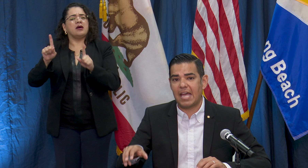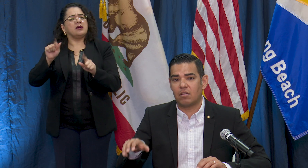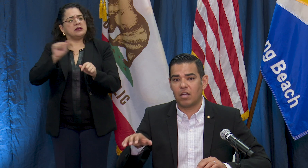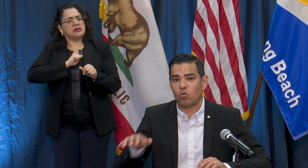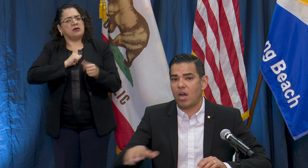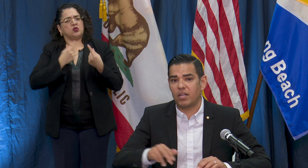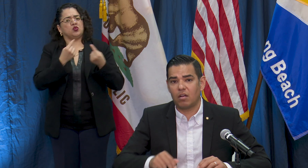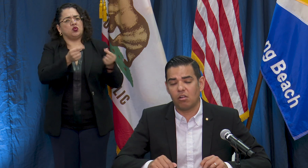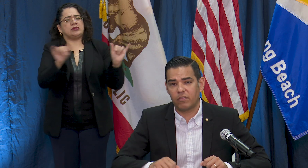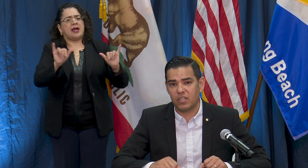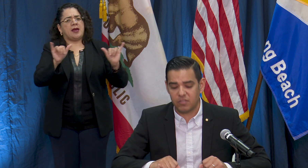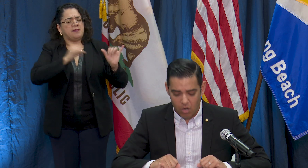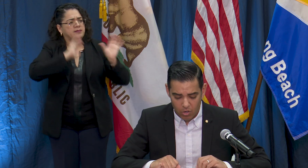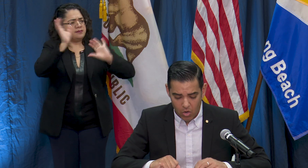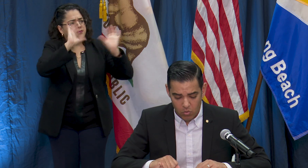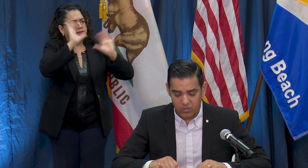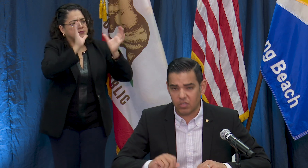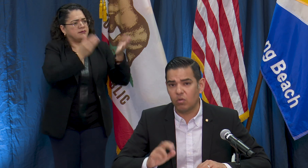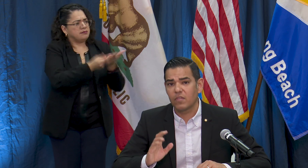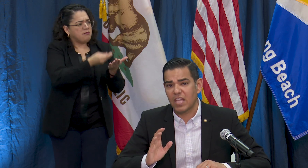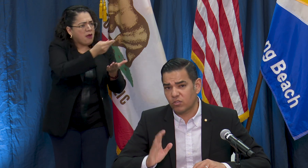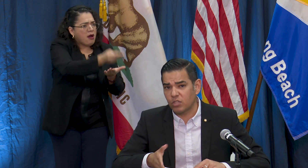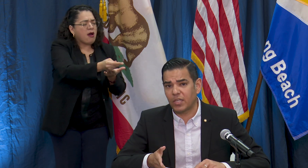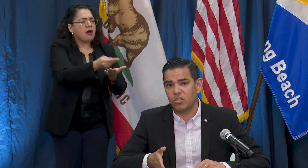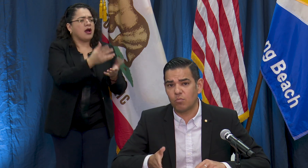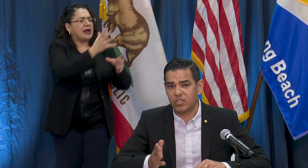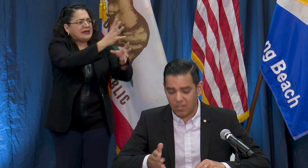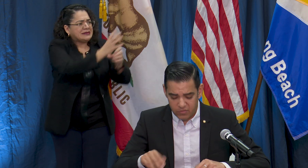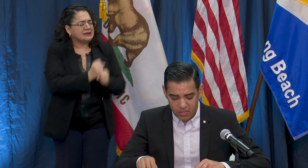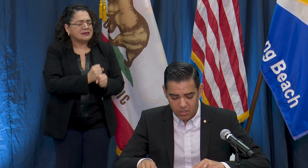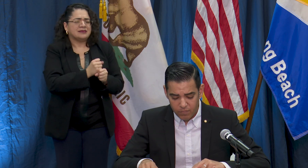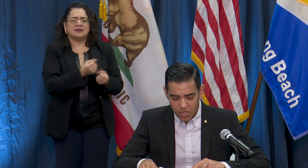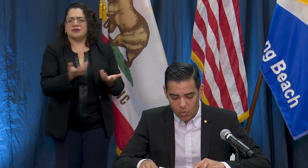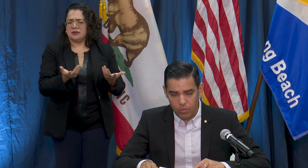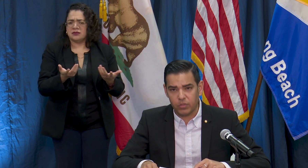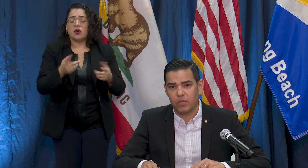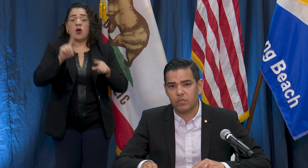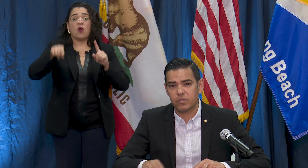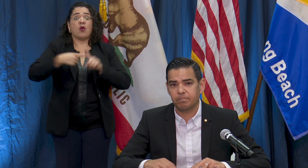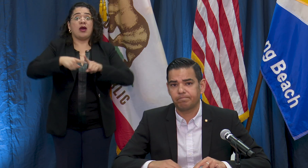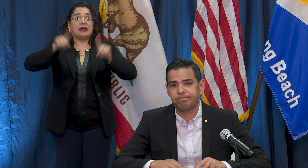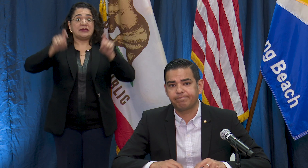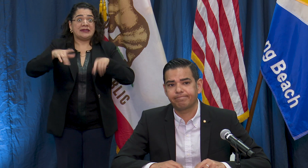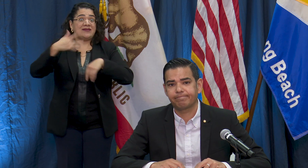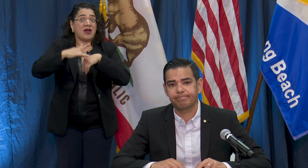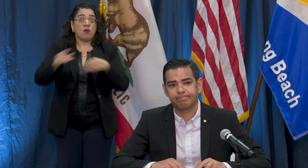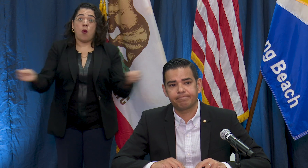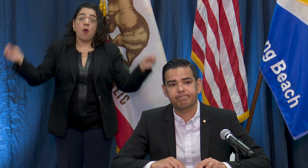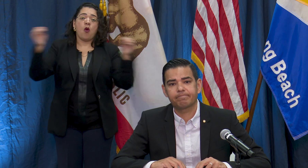looking at acquiring all of these on our own. And so as soon as we can do more testing, we will do those.